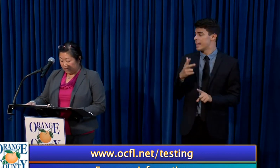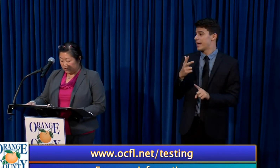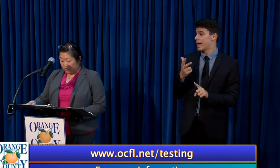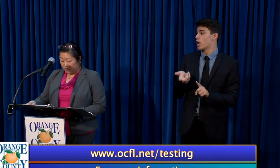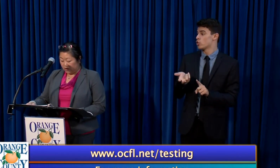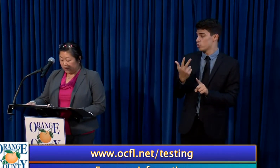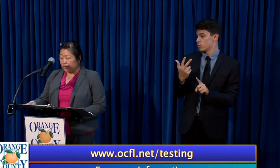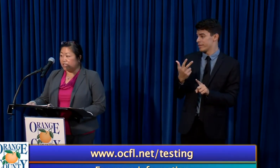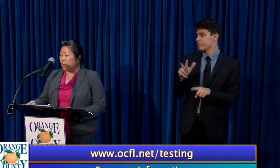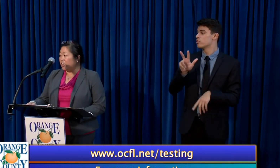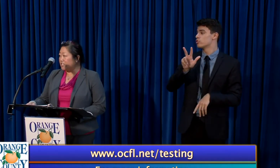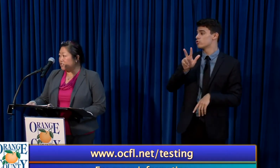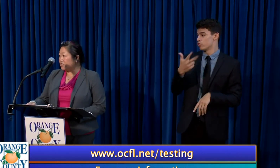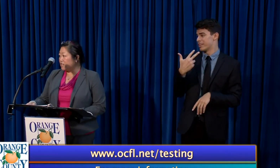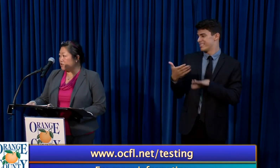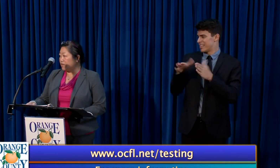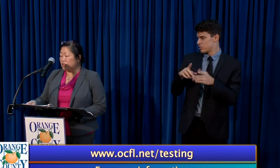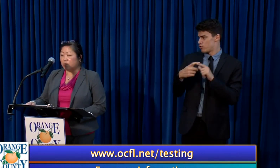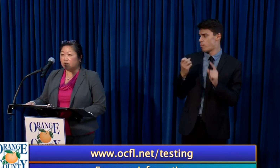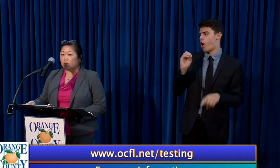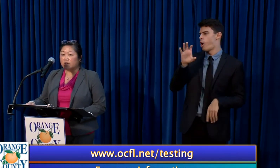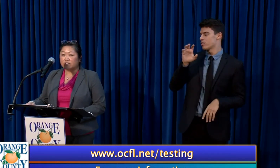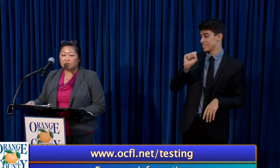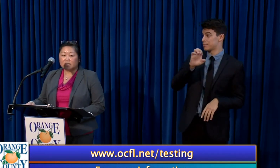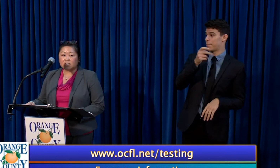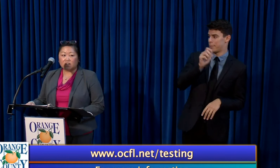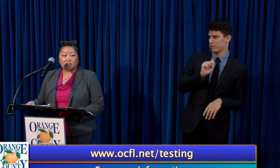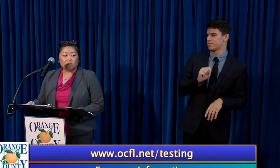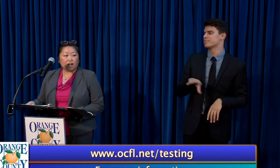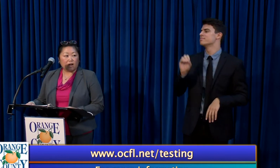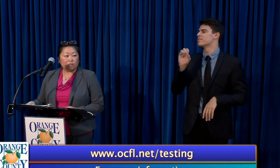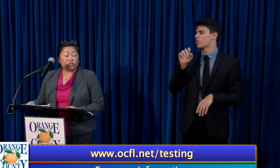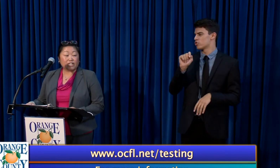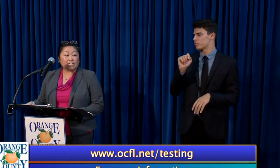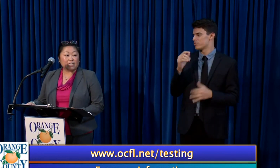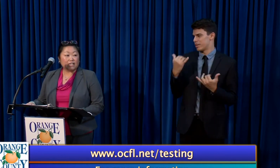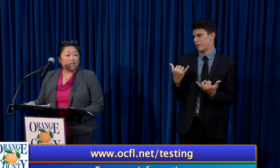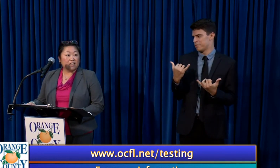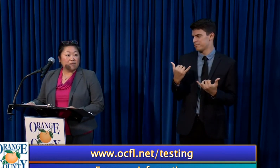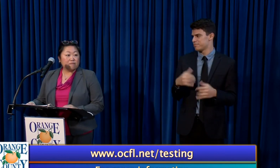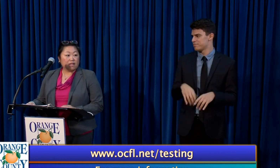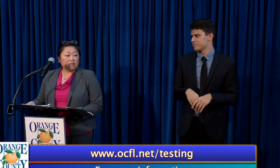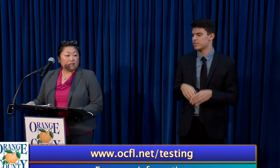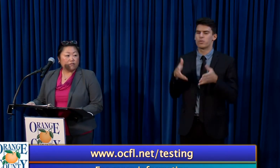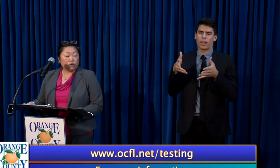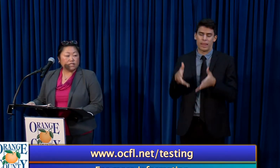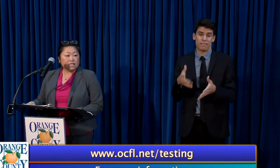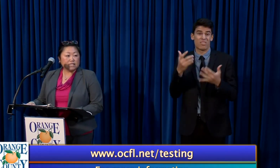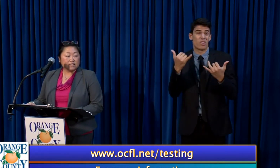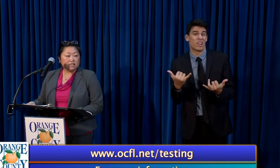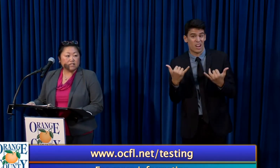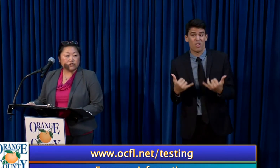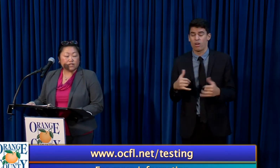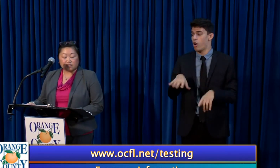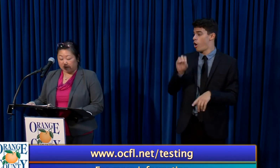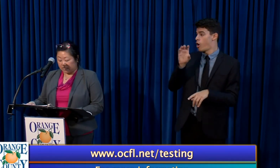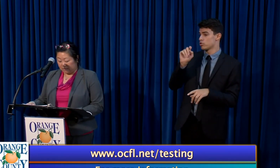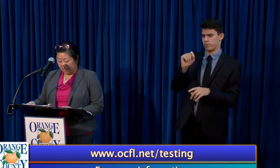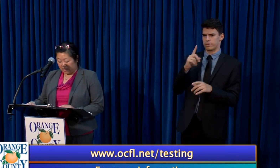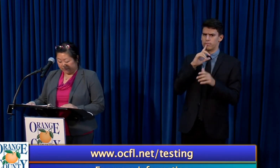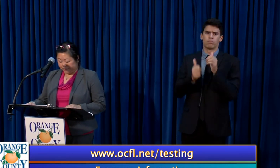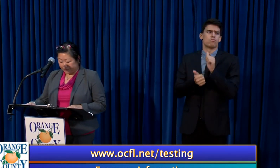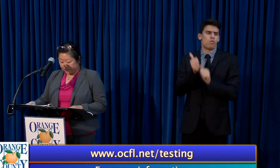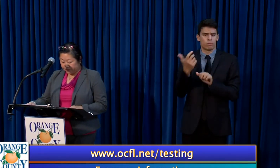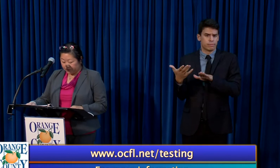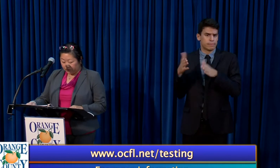from October. Currently, August 2021 remains our most deadly month for deaths during this